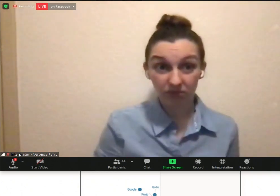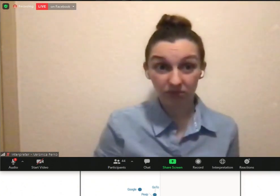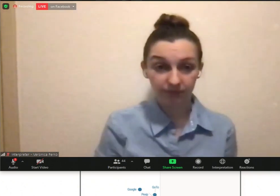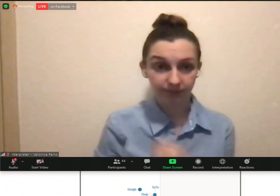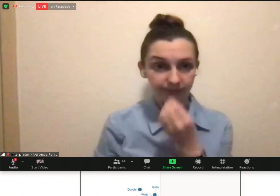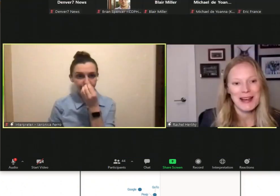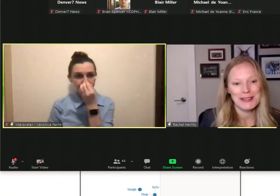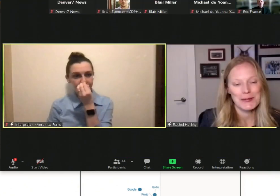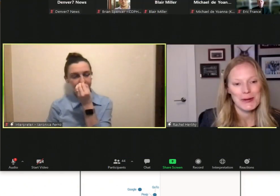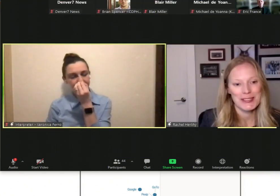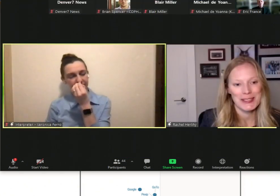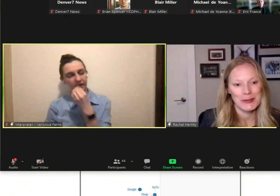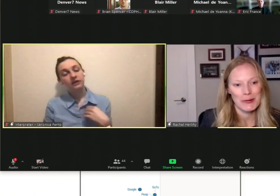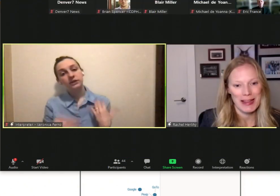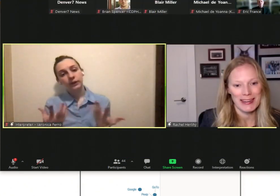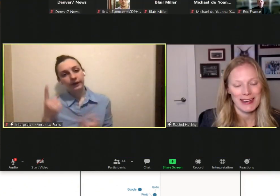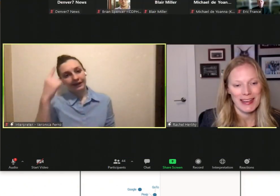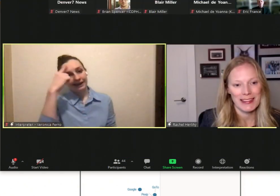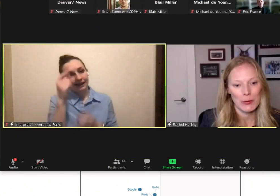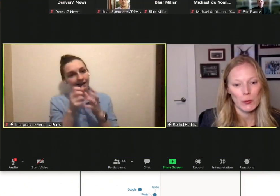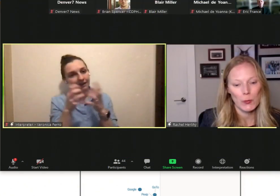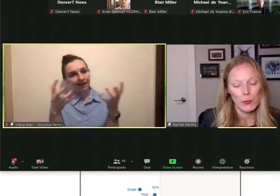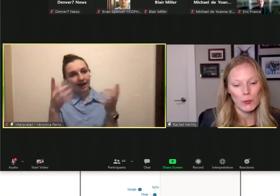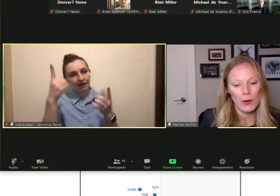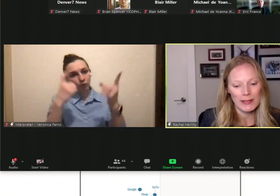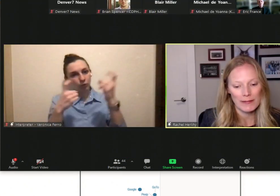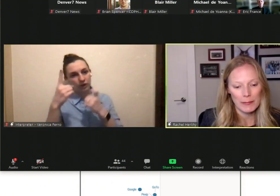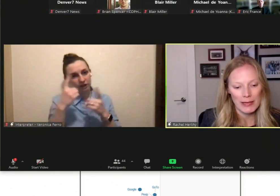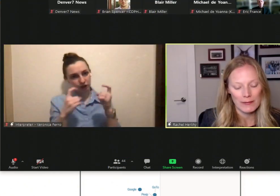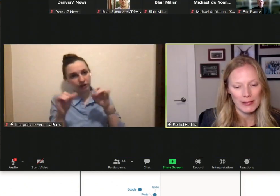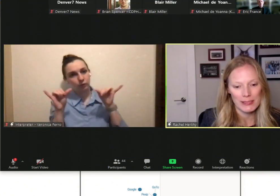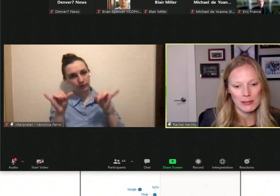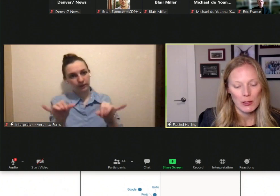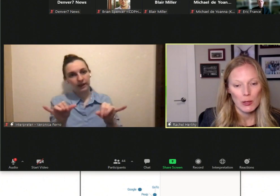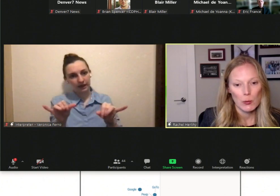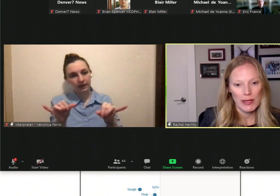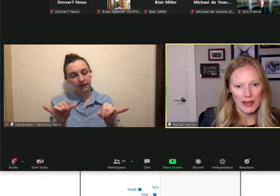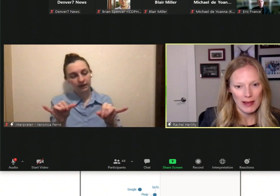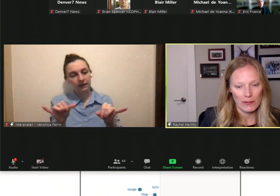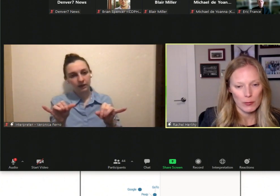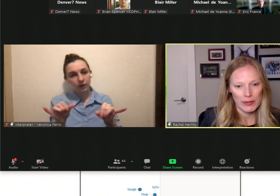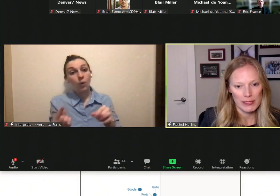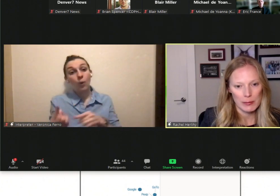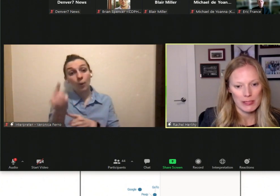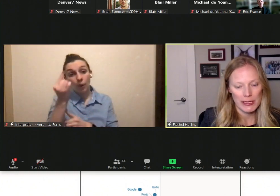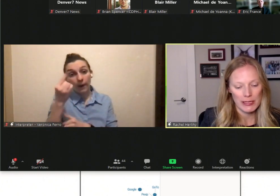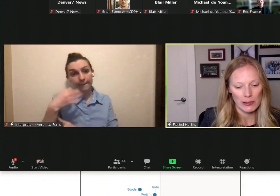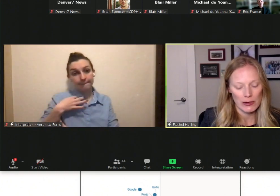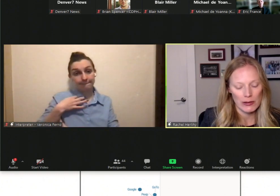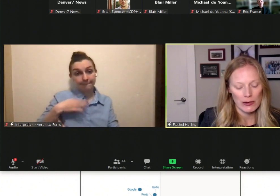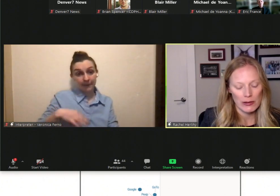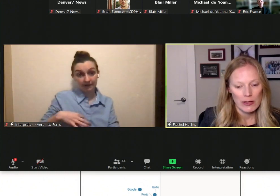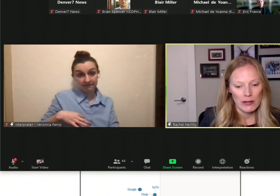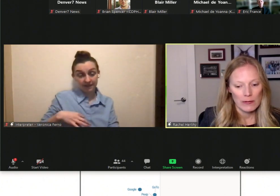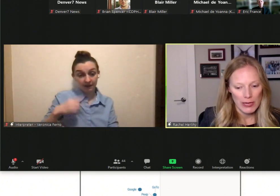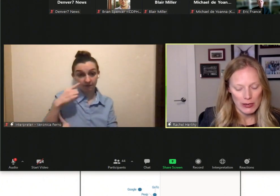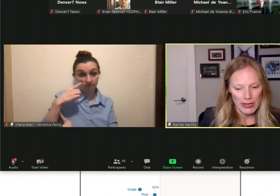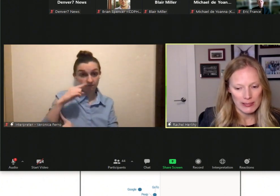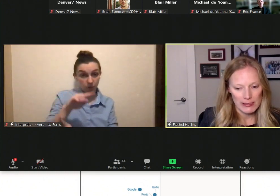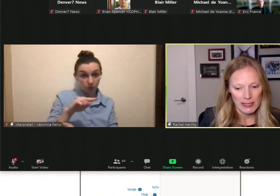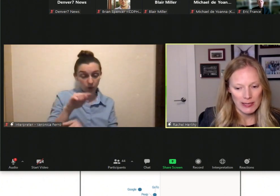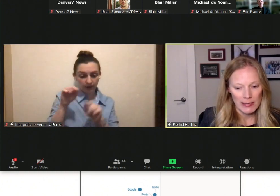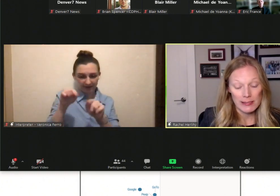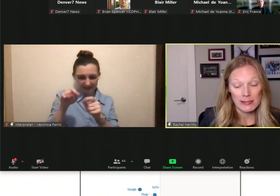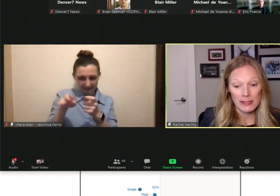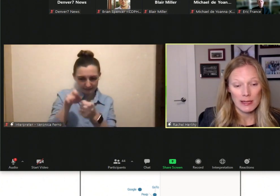So I think lots of questions remain. I think one of the benefits we have with this particular